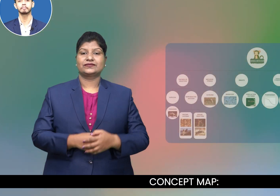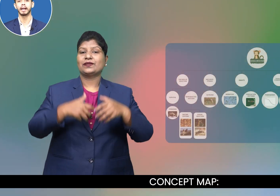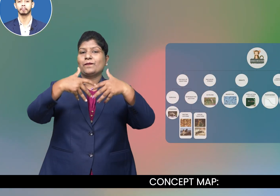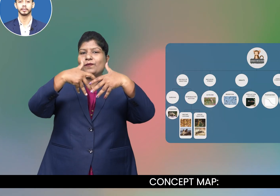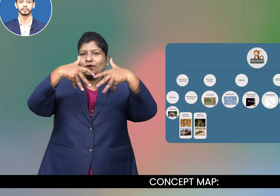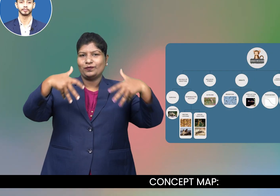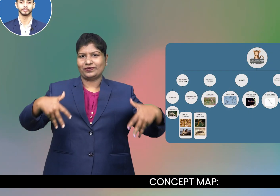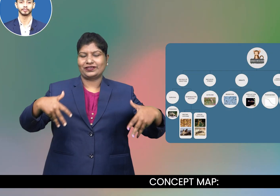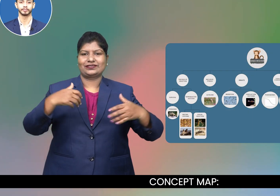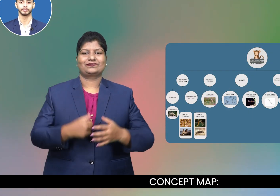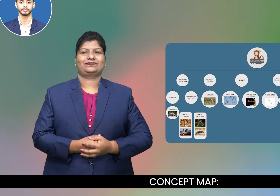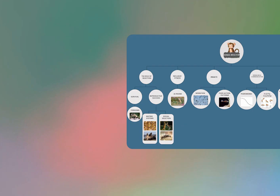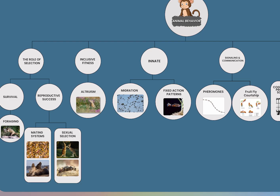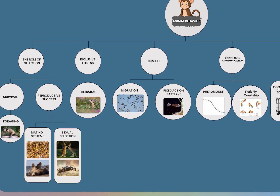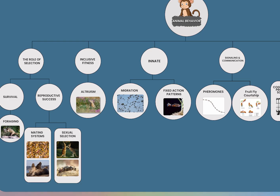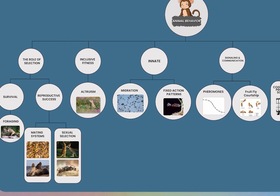Concept map.